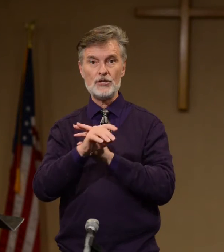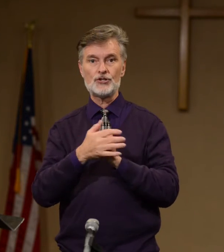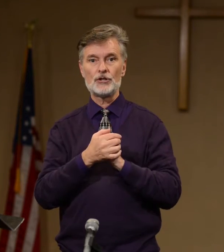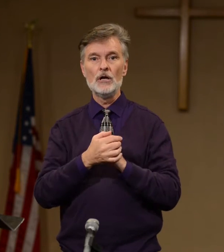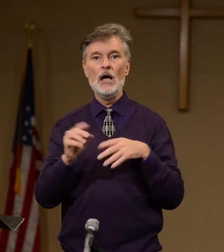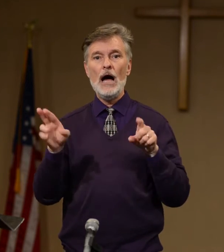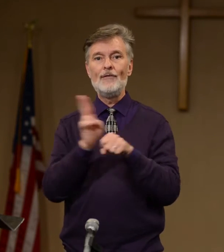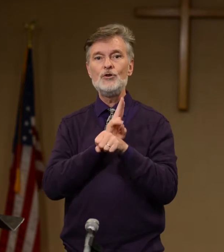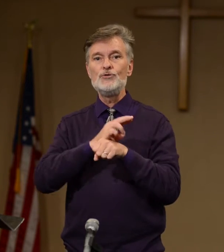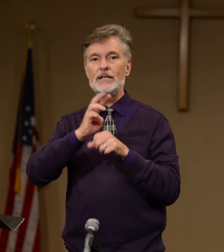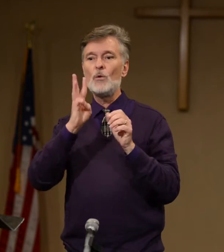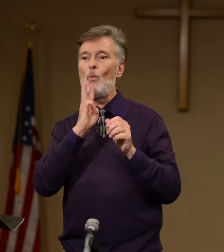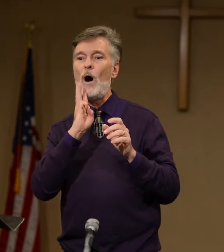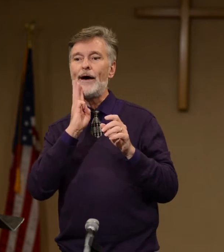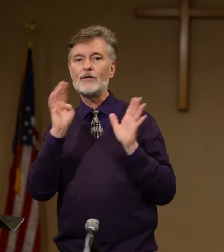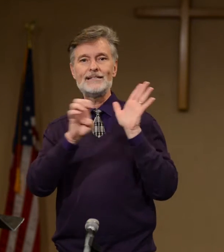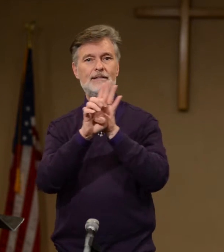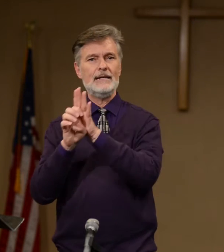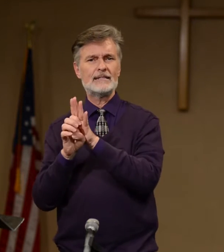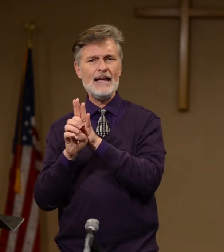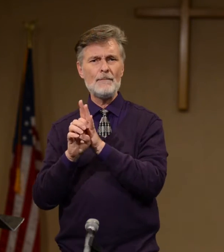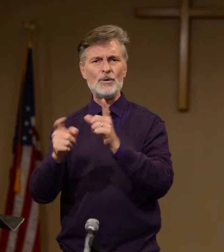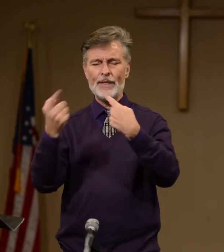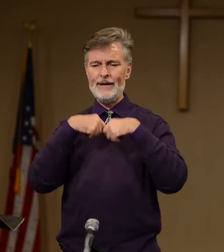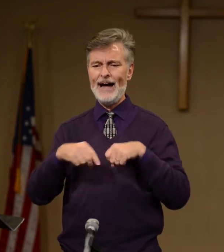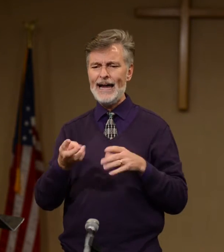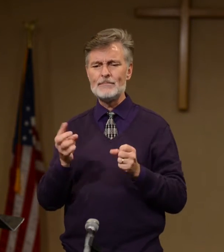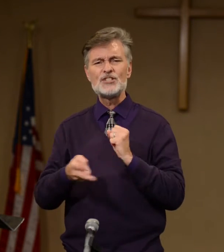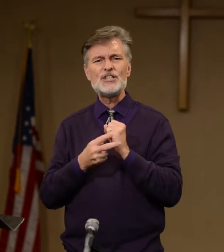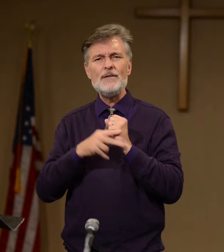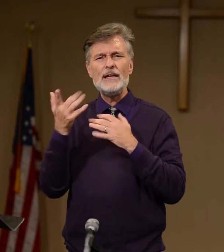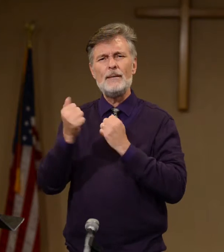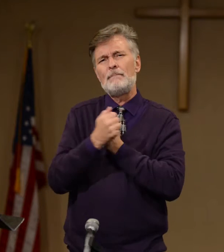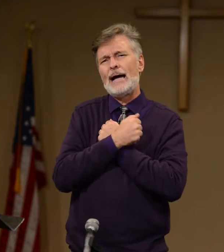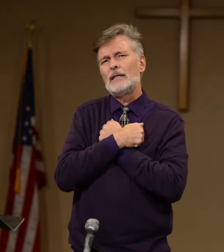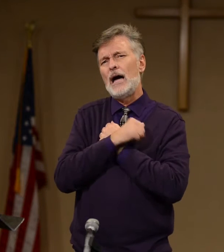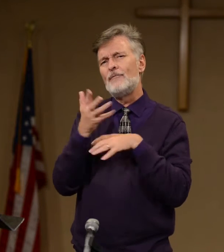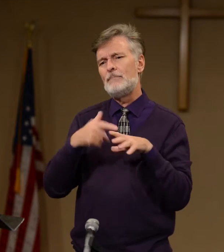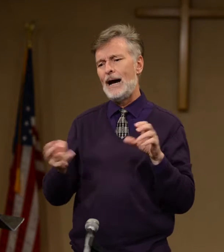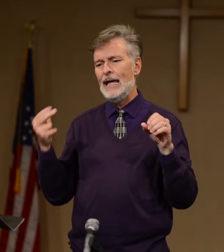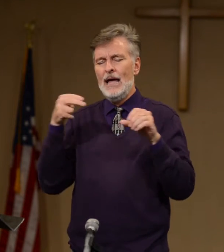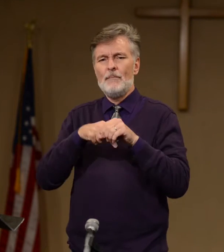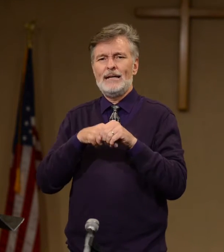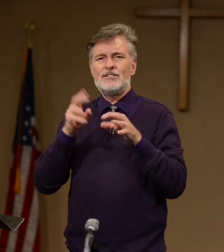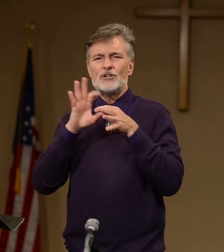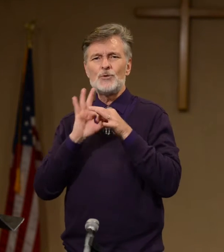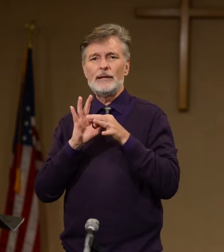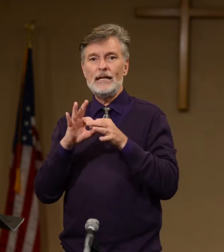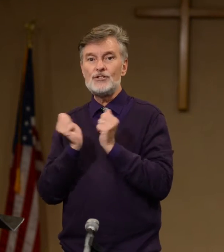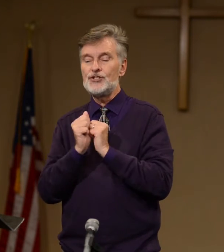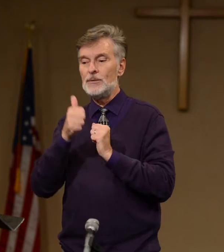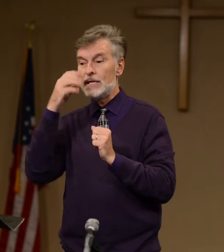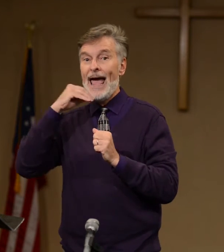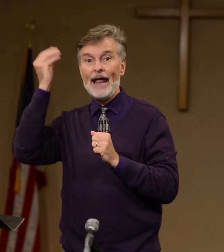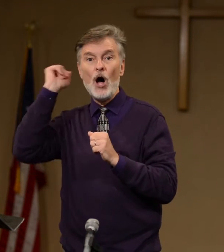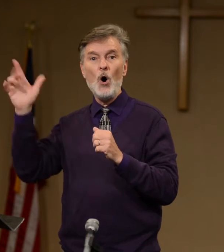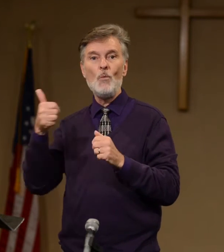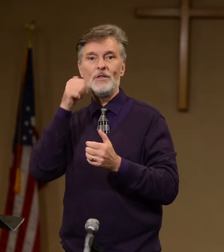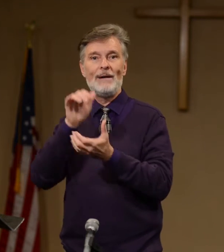picture of using water as the example, that if I am saving up my love and my sexual relationships at home with my